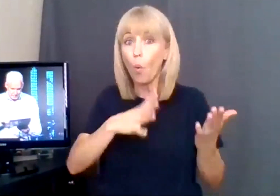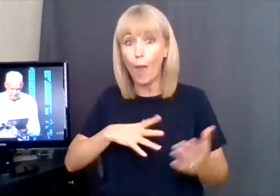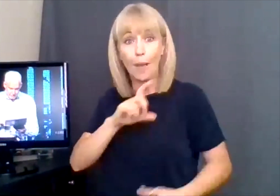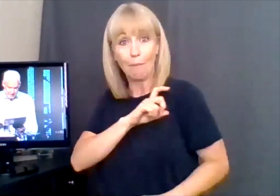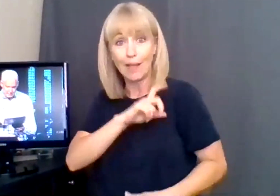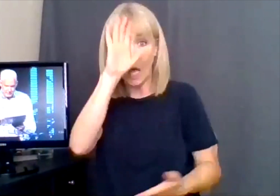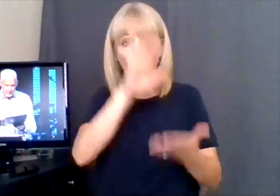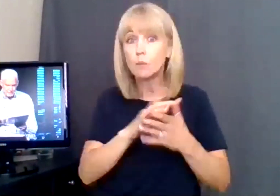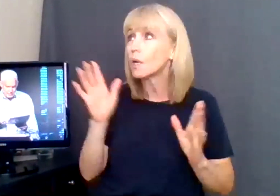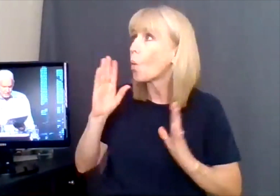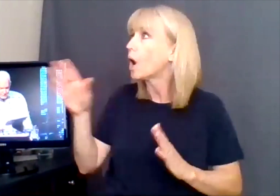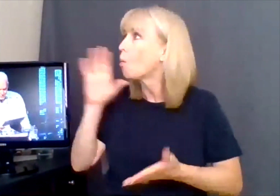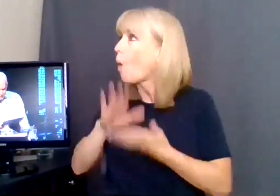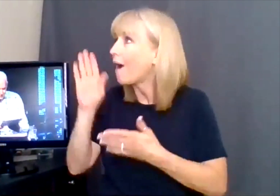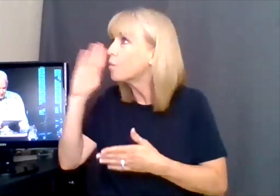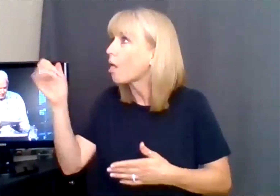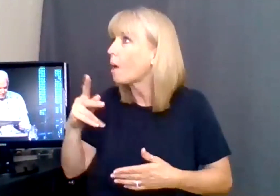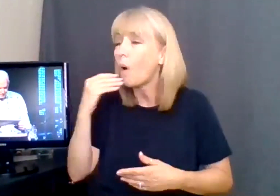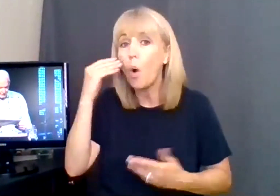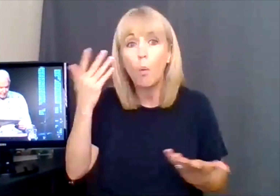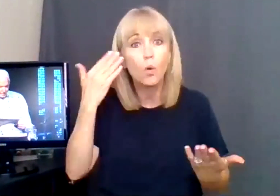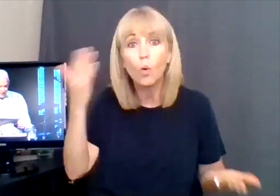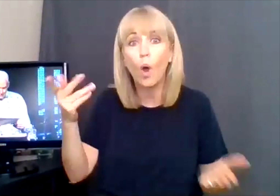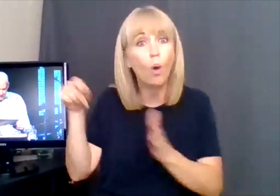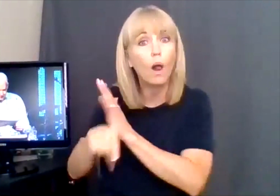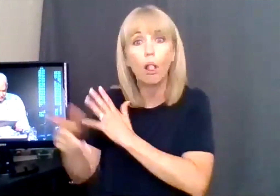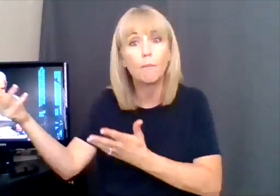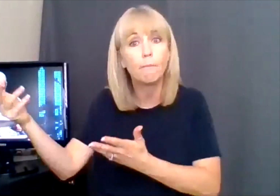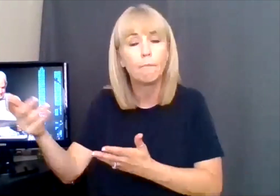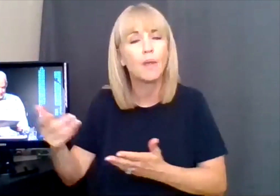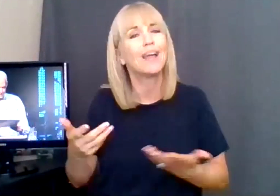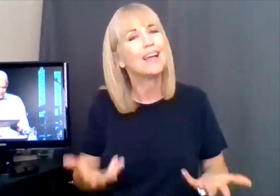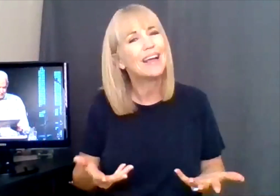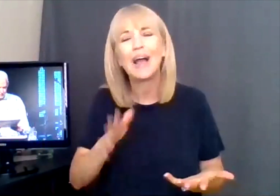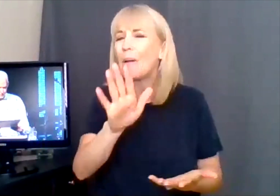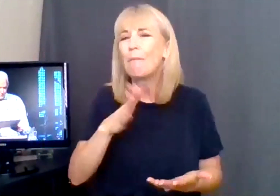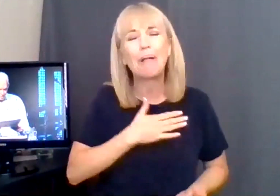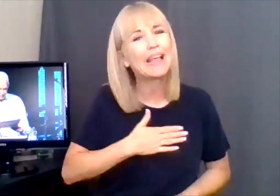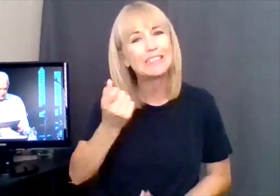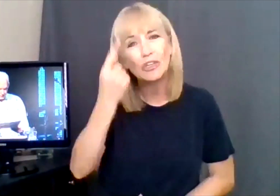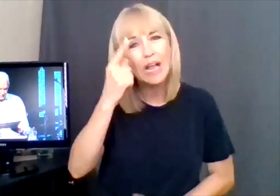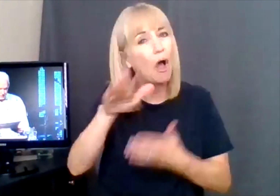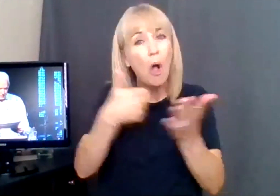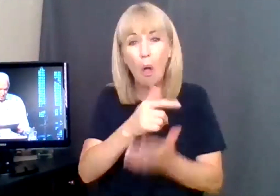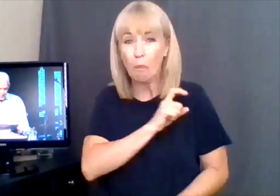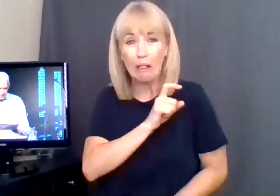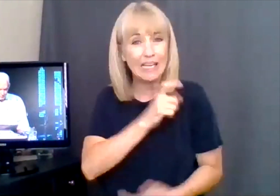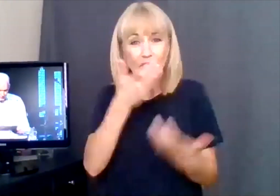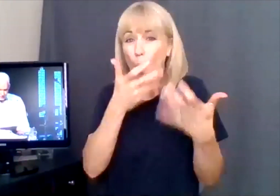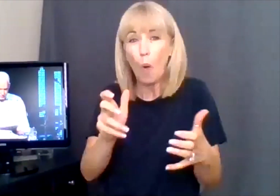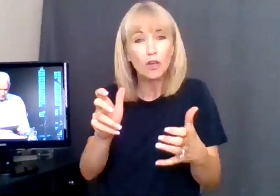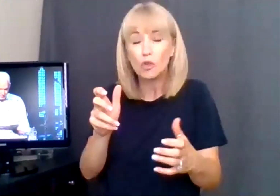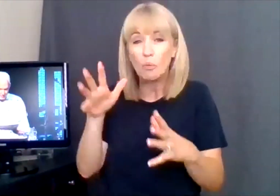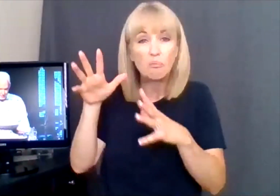And he continues, he writes, "Please resist the hysteria and lies that all officers are out to get you. Ultimately, I hope you